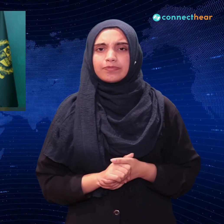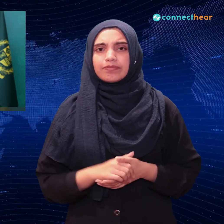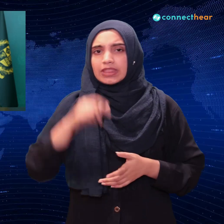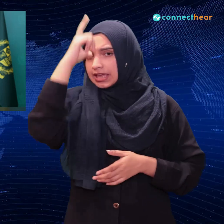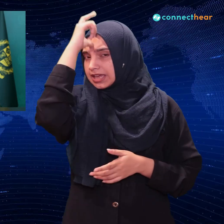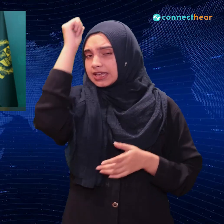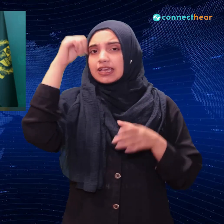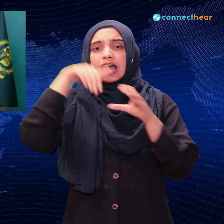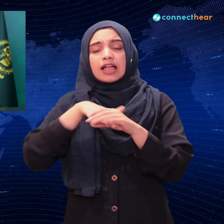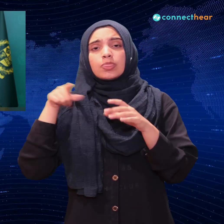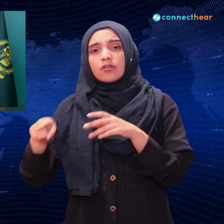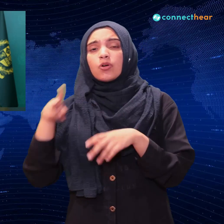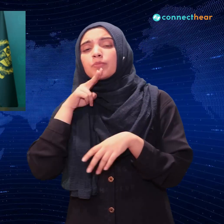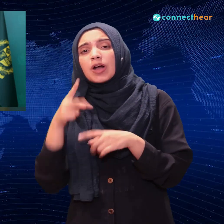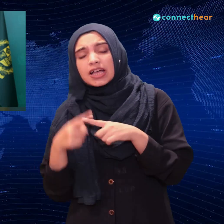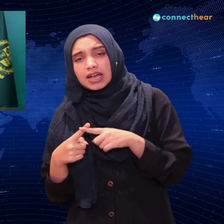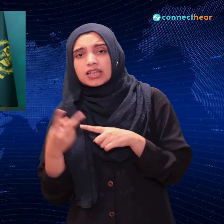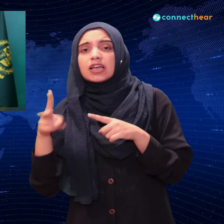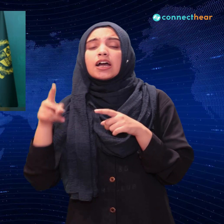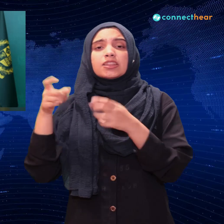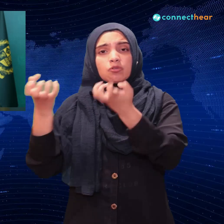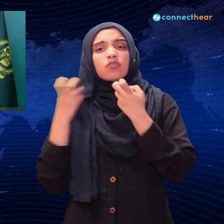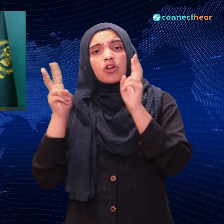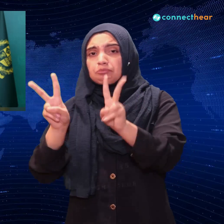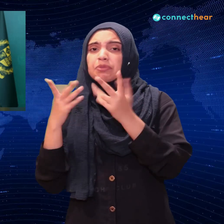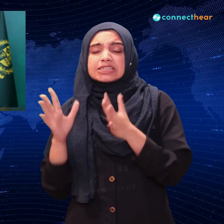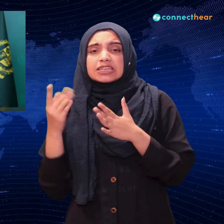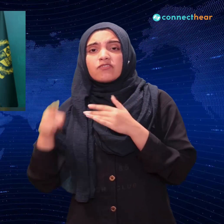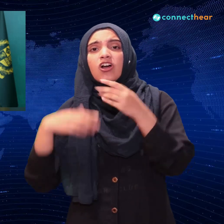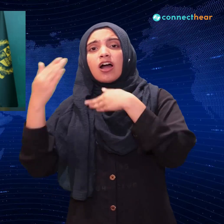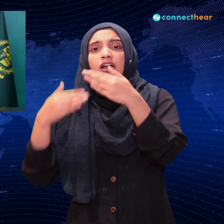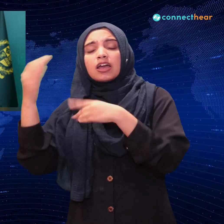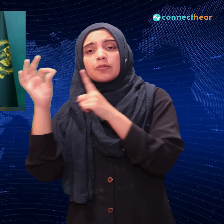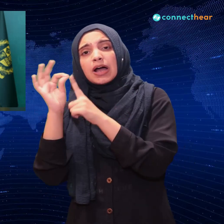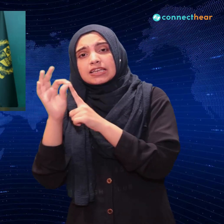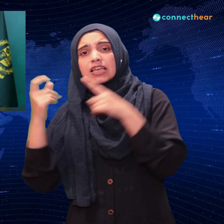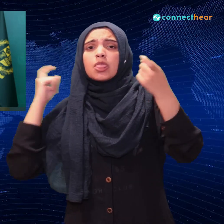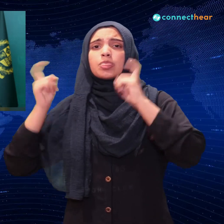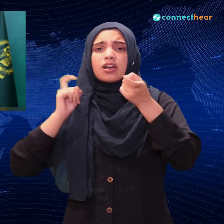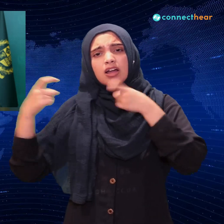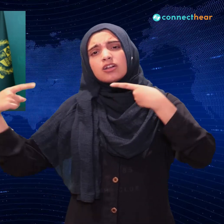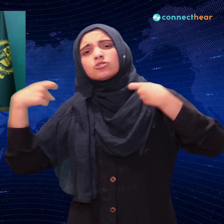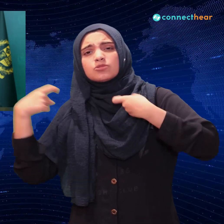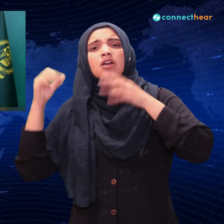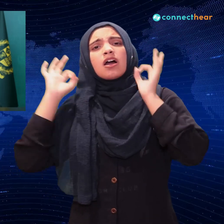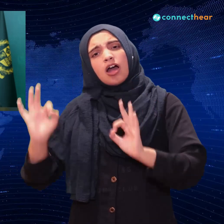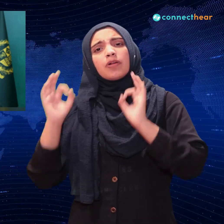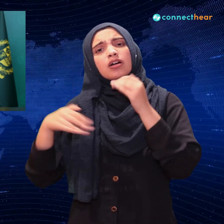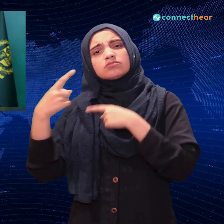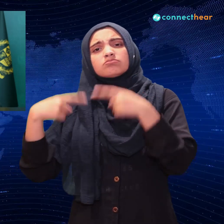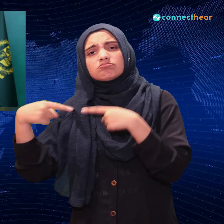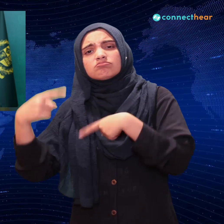a conducive environment for meaningful and result-oriented engagement with Pakistan. And for that,